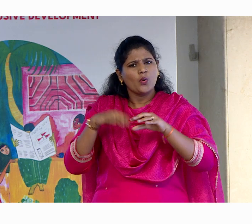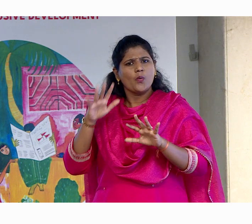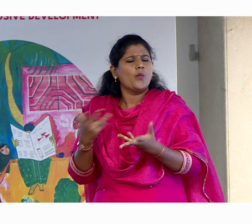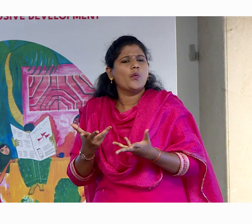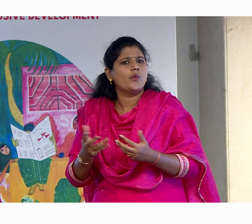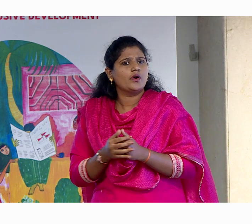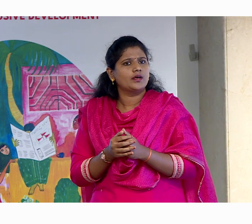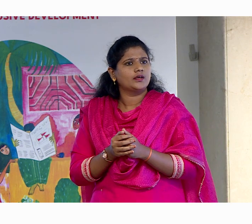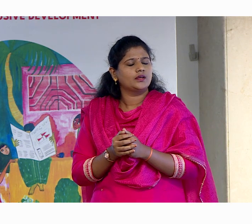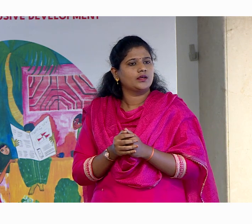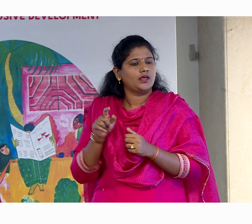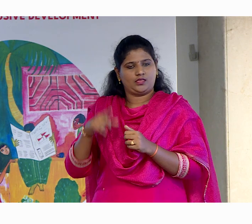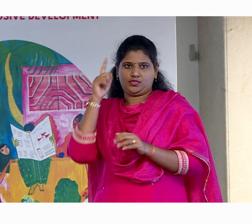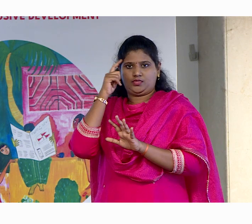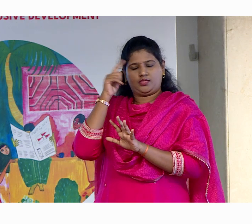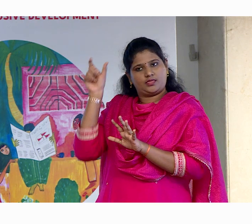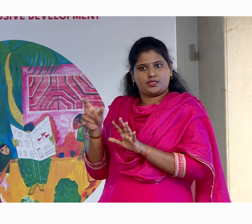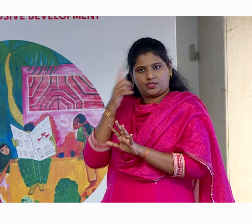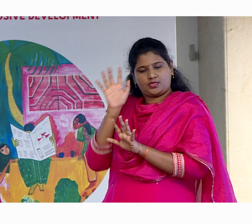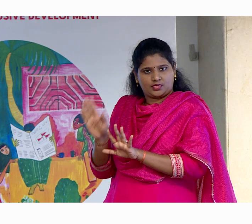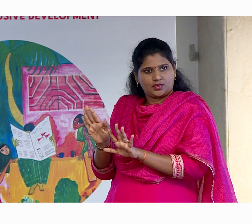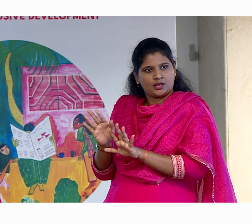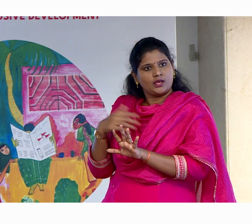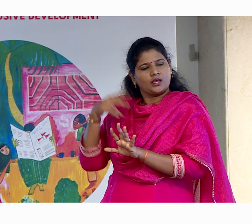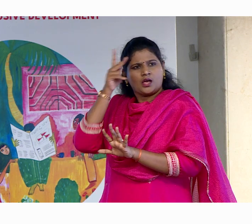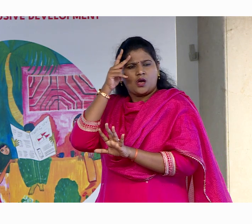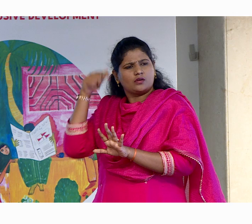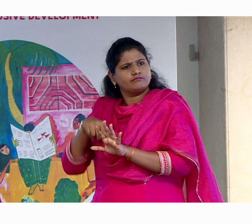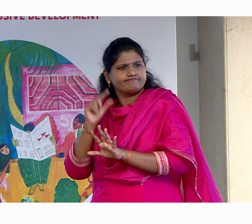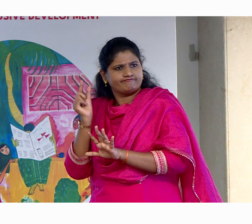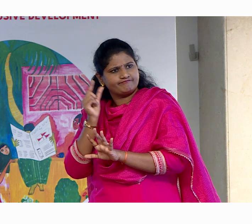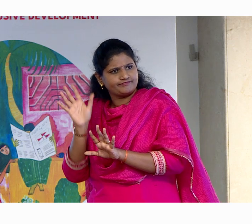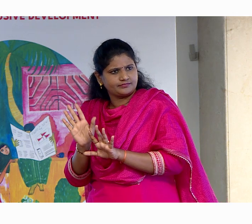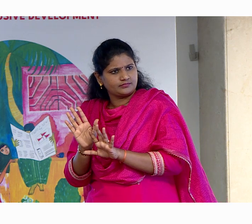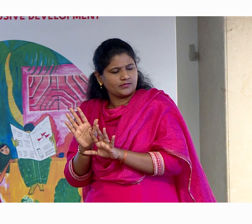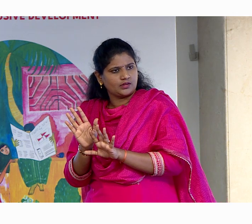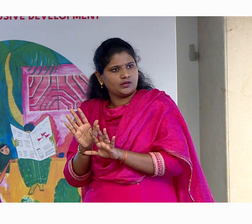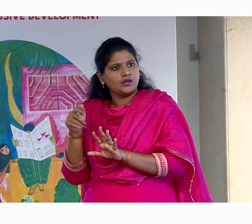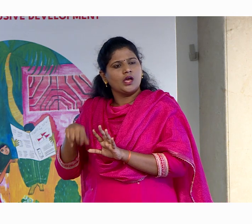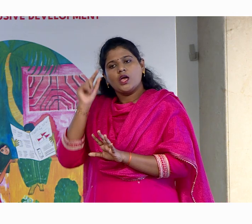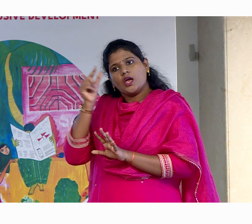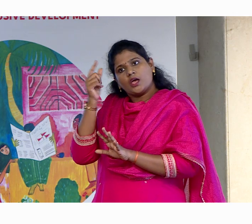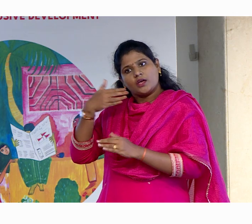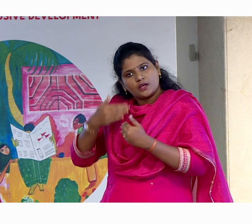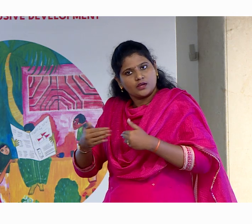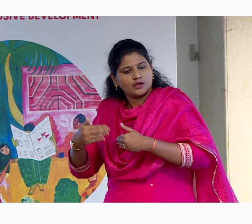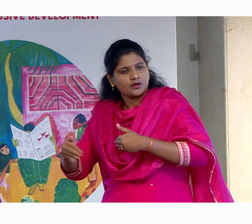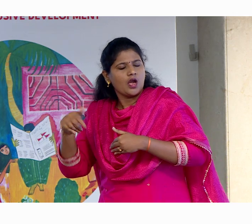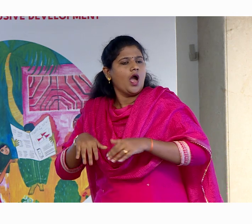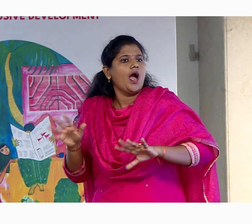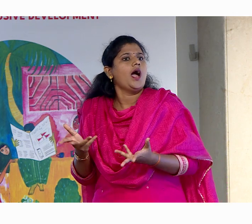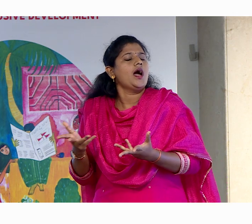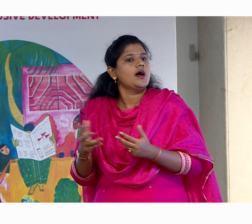included, what they think, what knowledge they use, why they use that knowledge, how they use